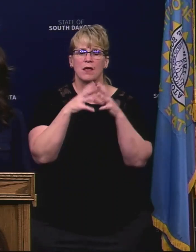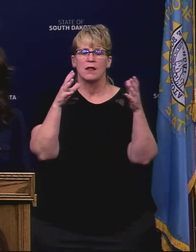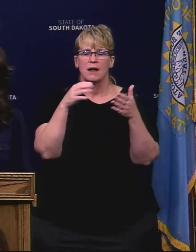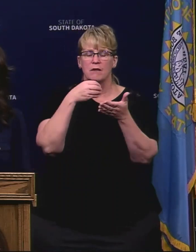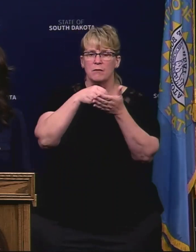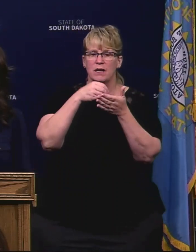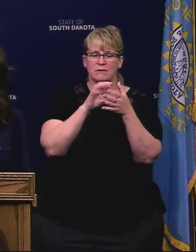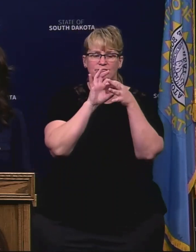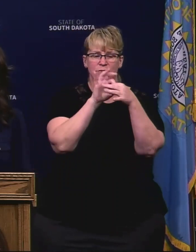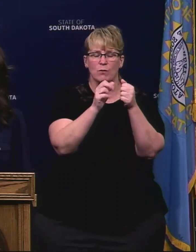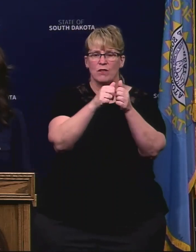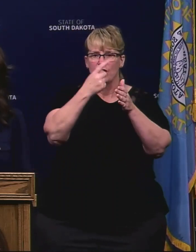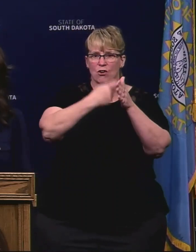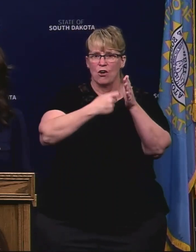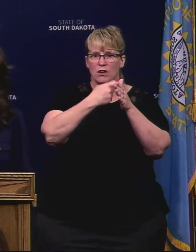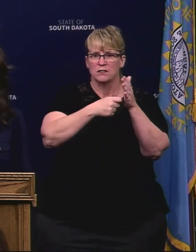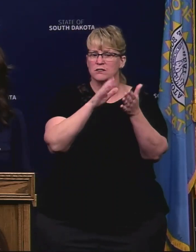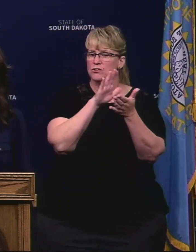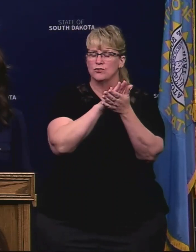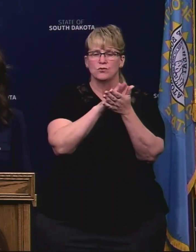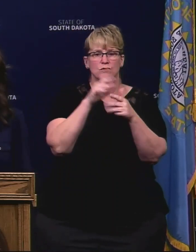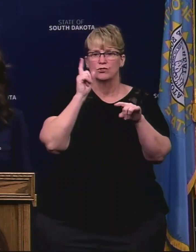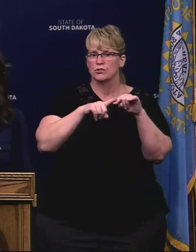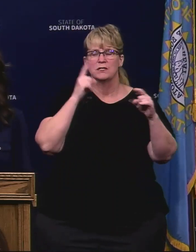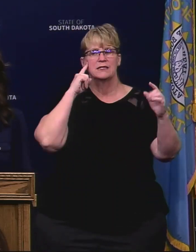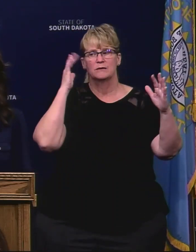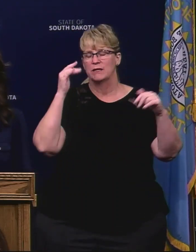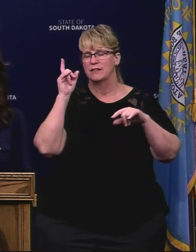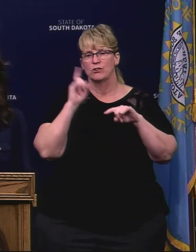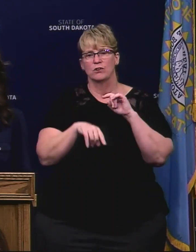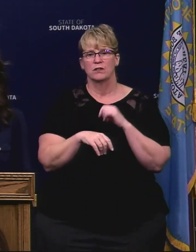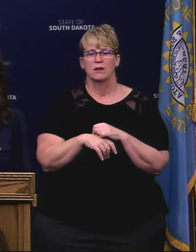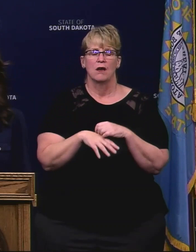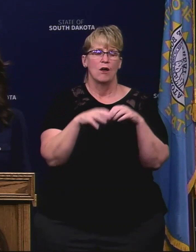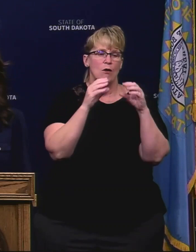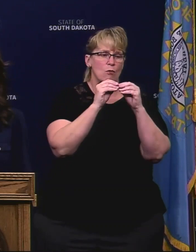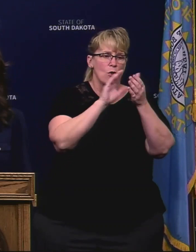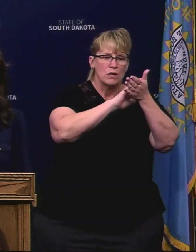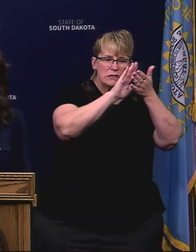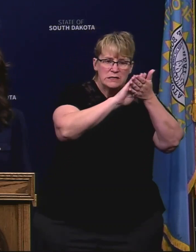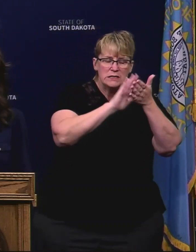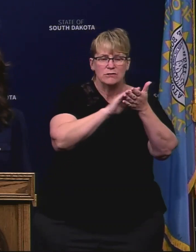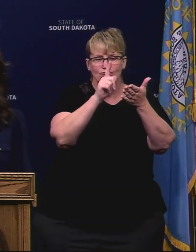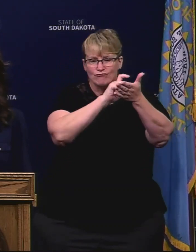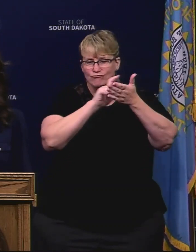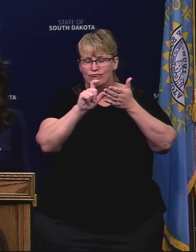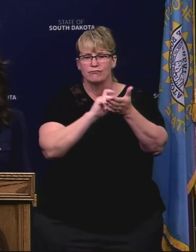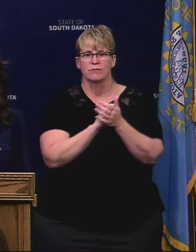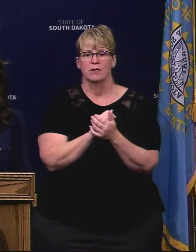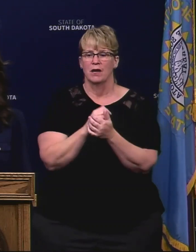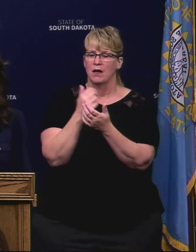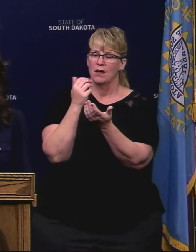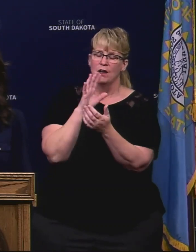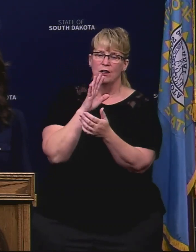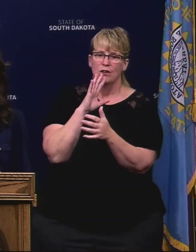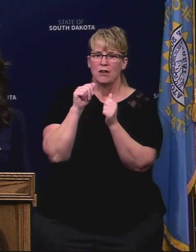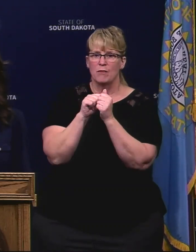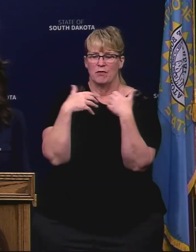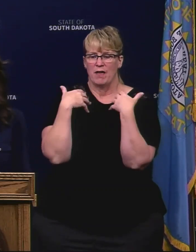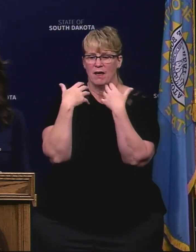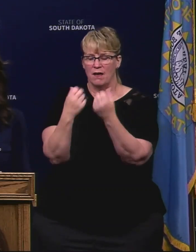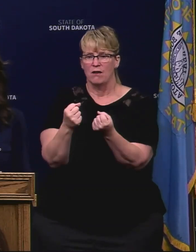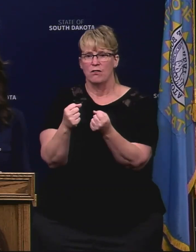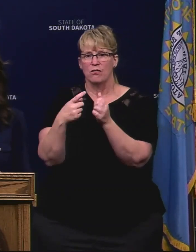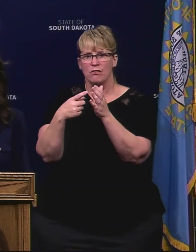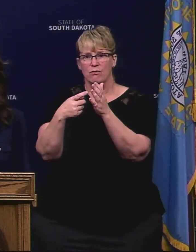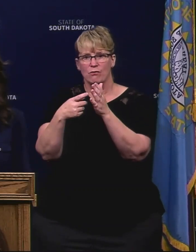to costs that the schools could not have anticipated. Doing extra cleaning in their buildings, responding to health requirements,